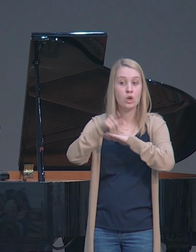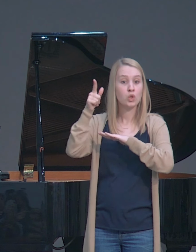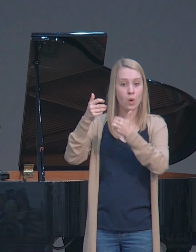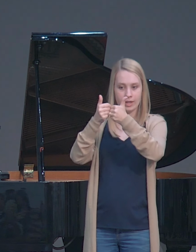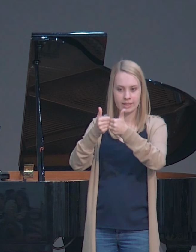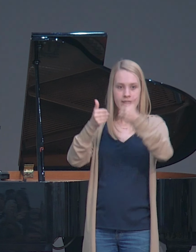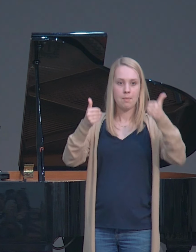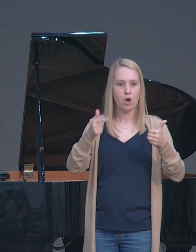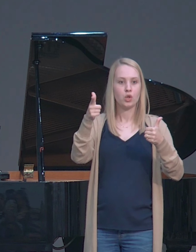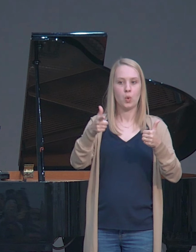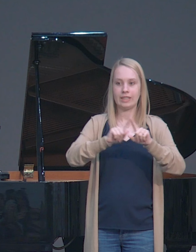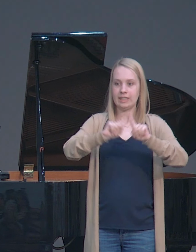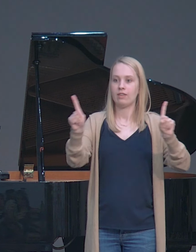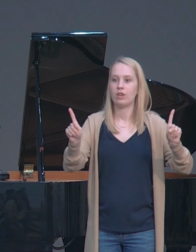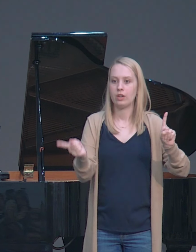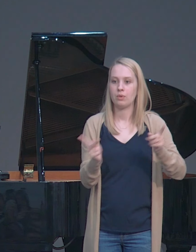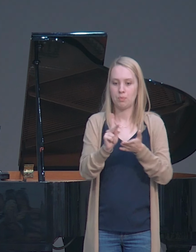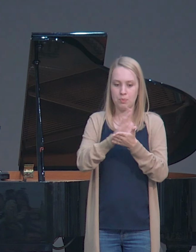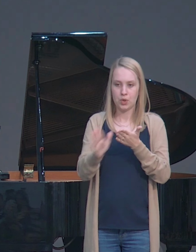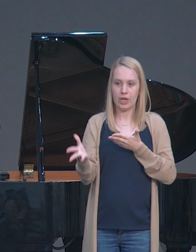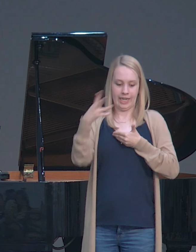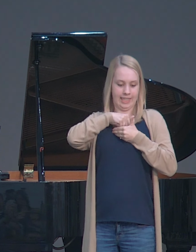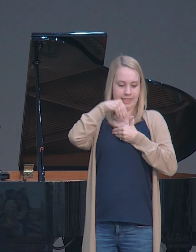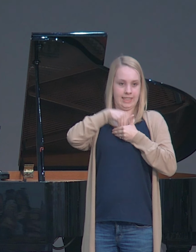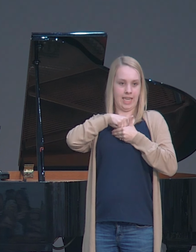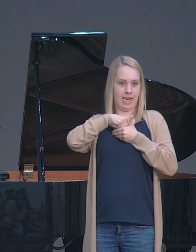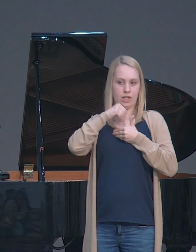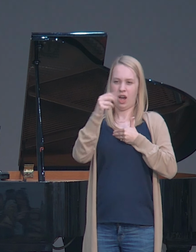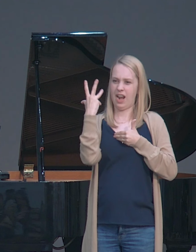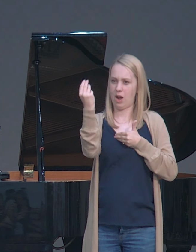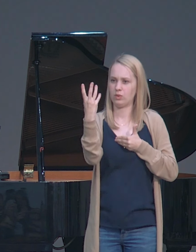different, you're pure on the inside, not just pure on